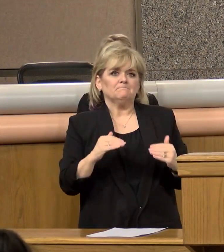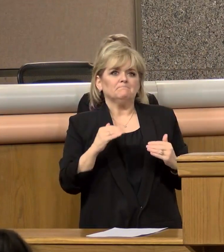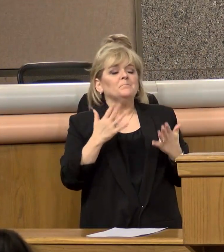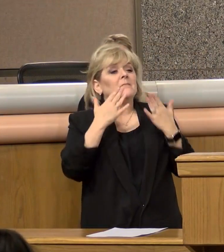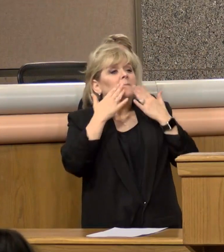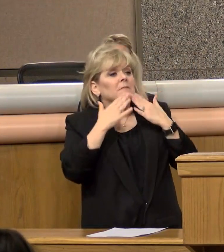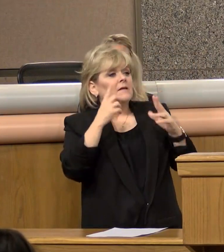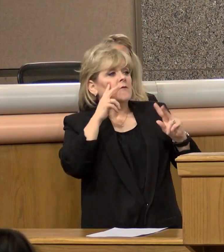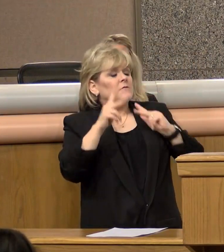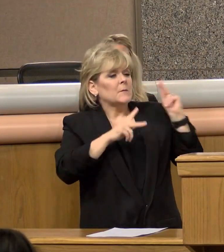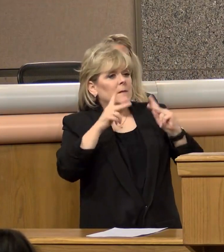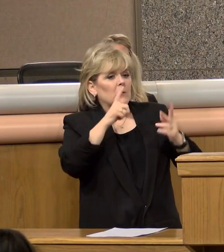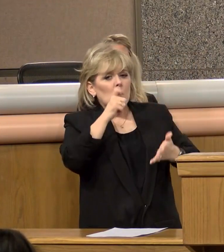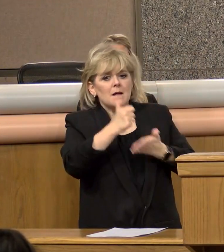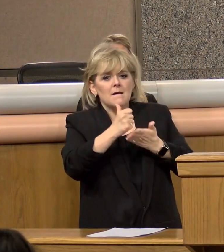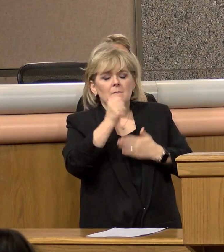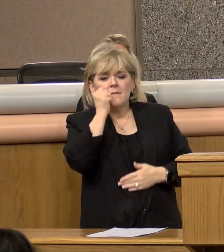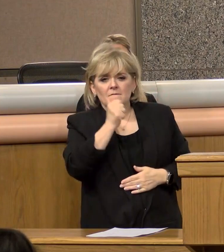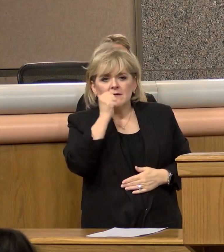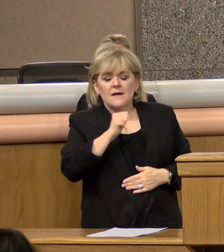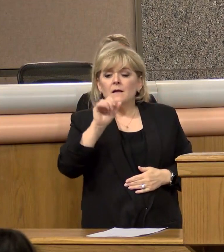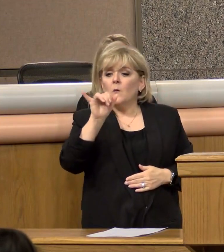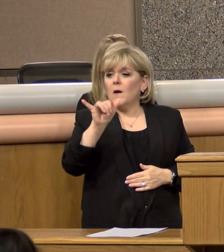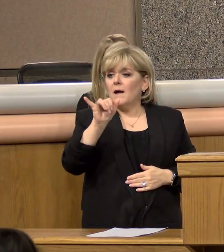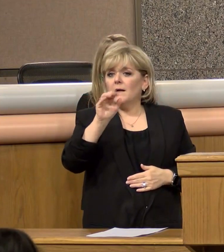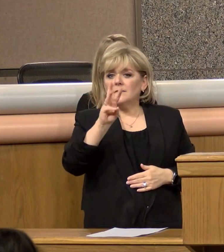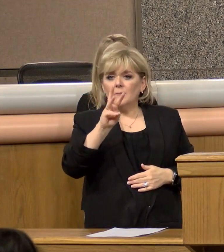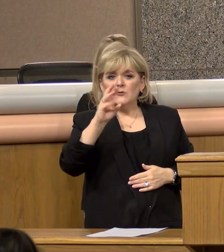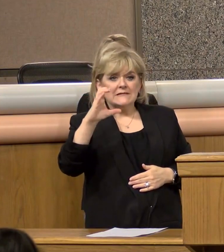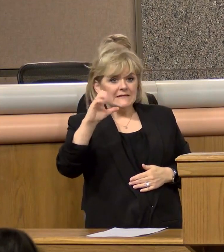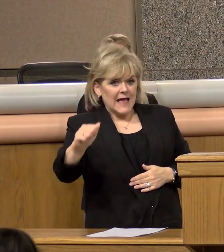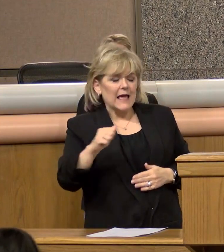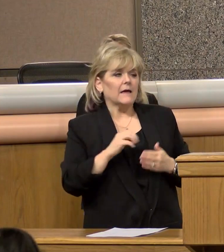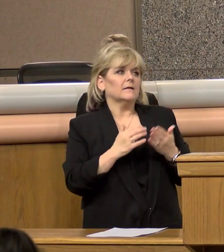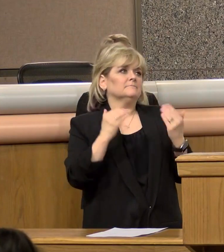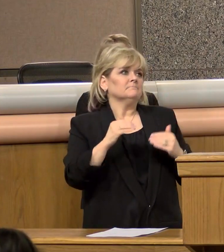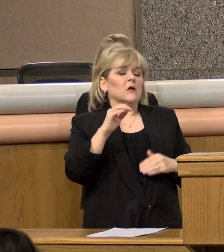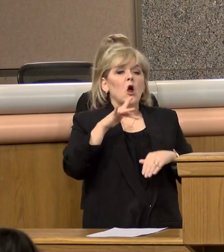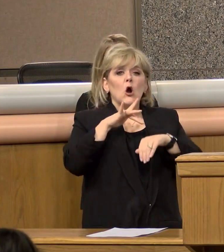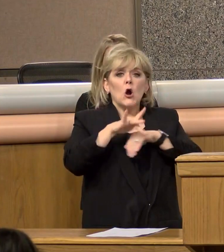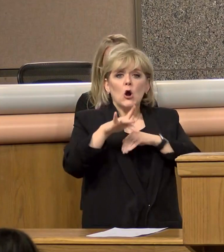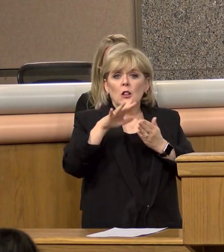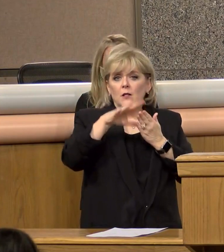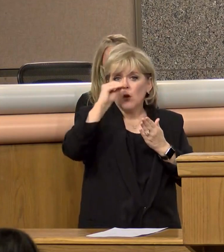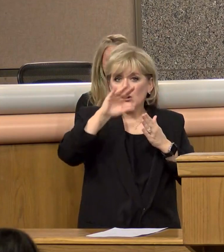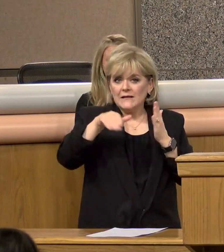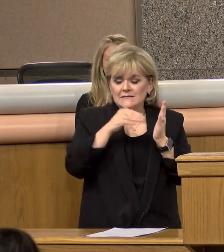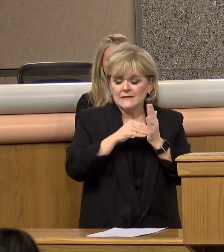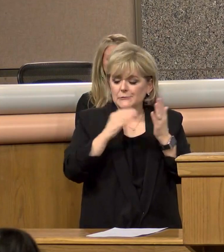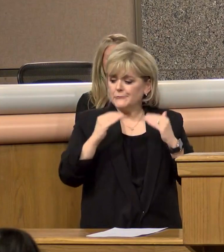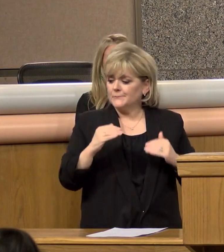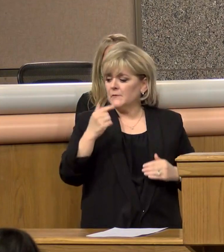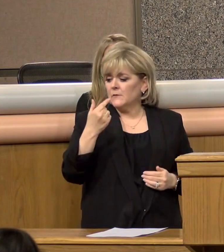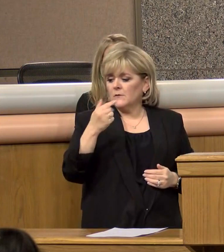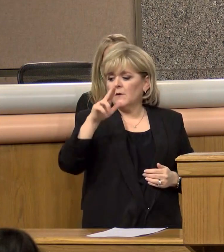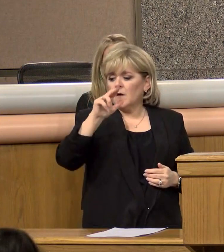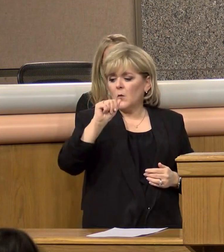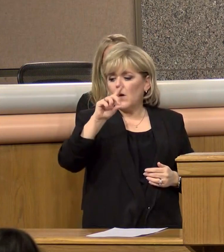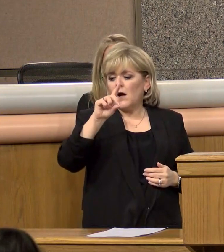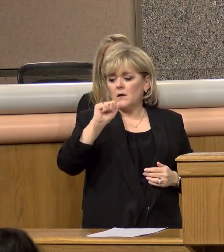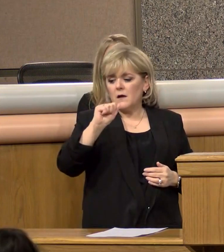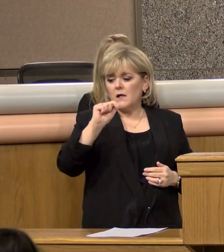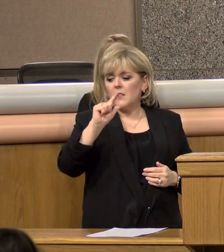who fill in gaps in our community every day. YWCA, early learning centers, Guadalupe Parkway neighborhood uh centers.